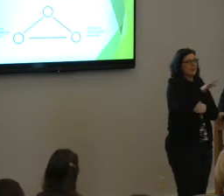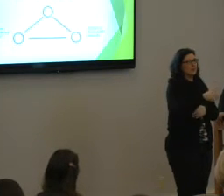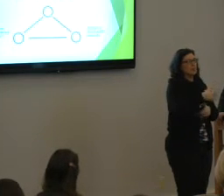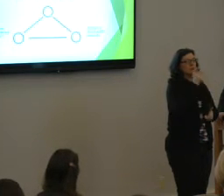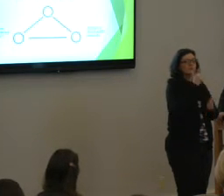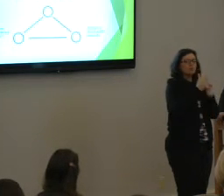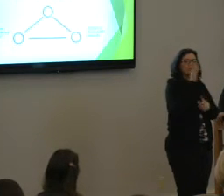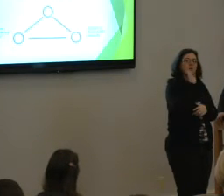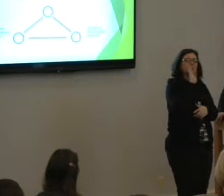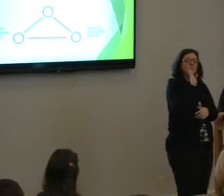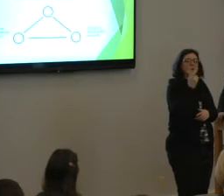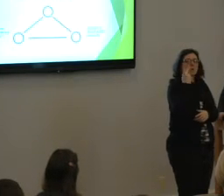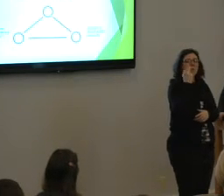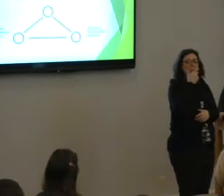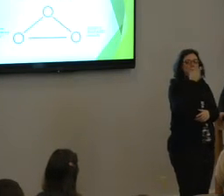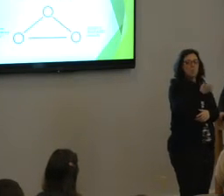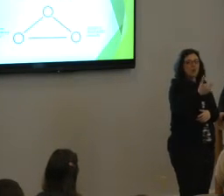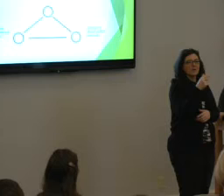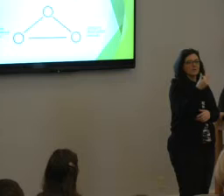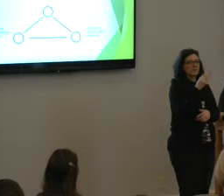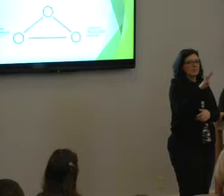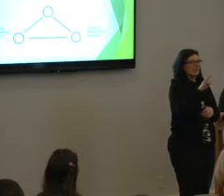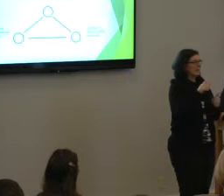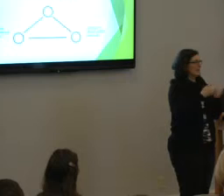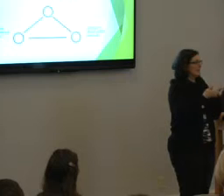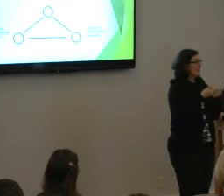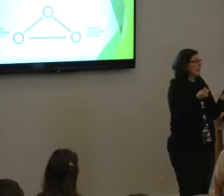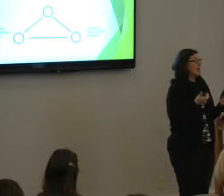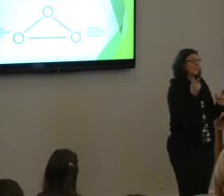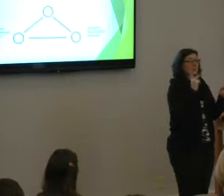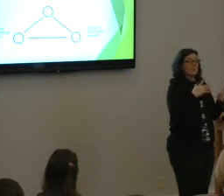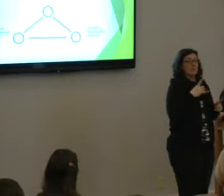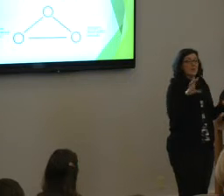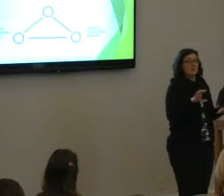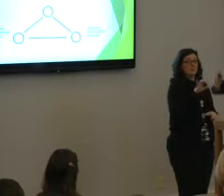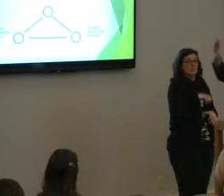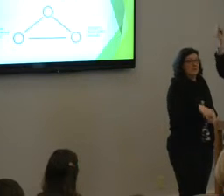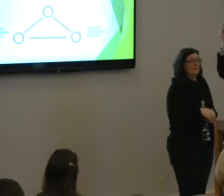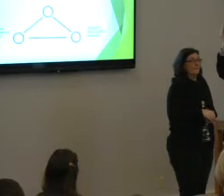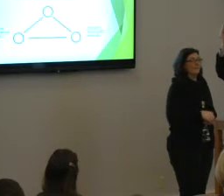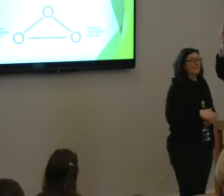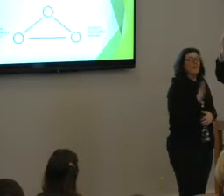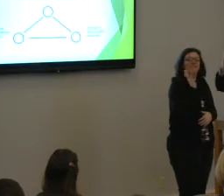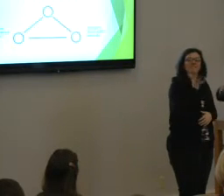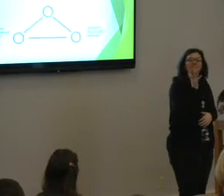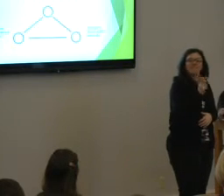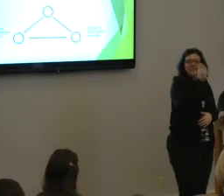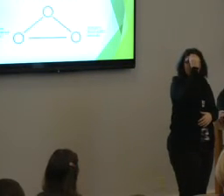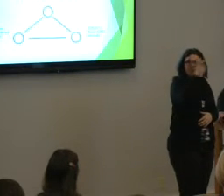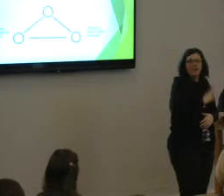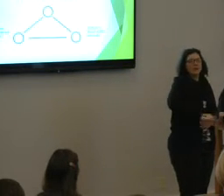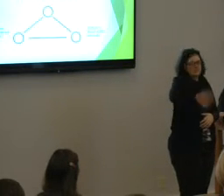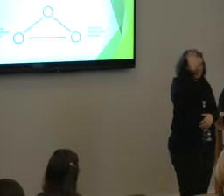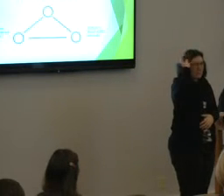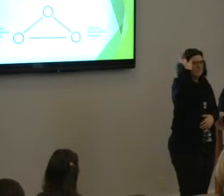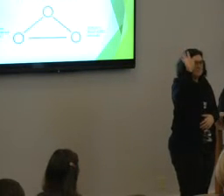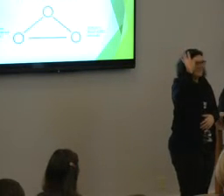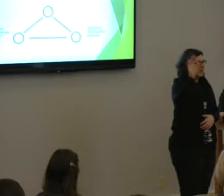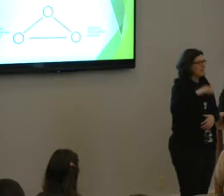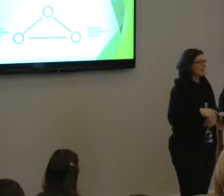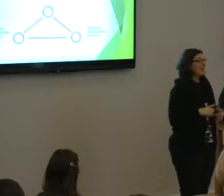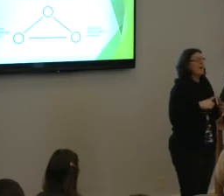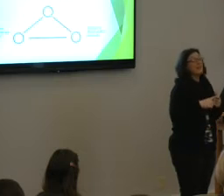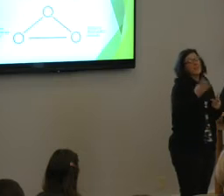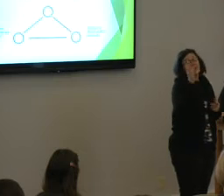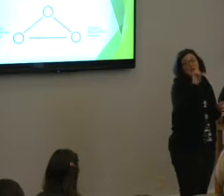and watch the Packers game. And how many people would like to do that as part of the church? 50 guys volunteer. And you say, and